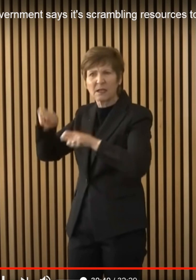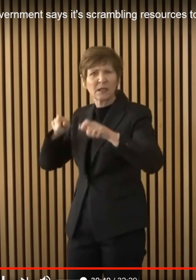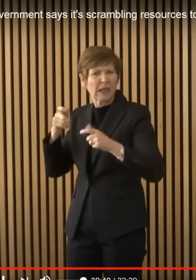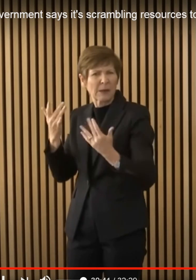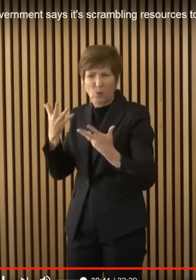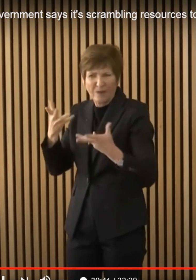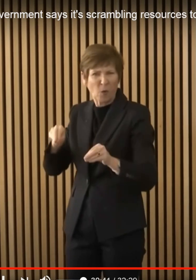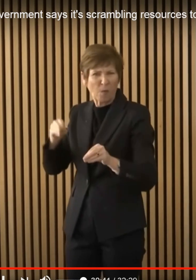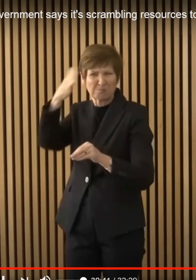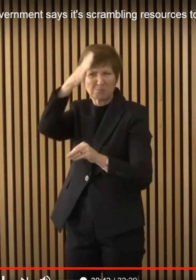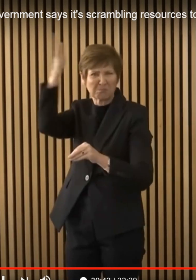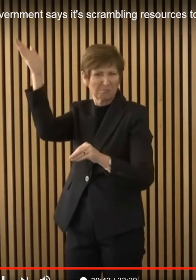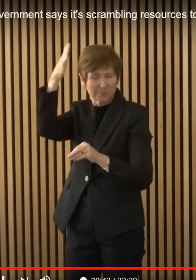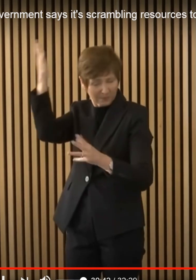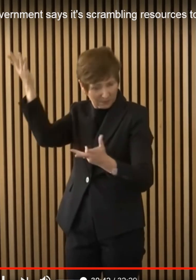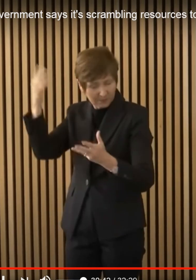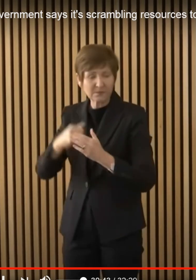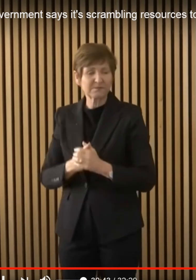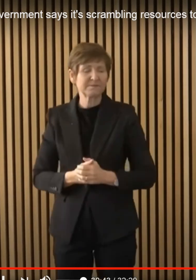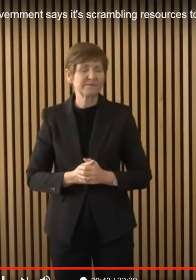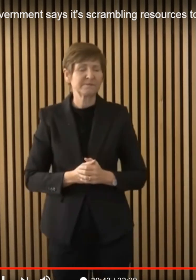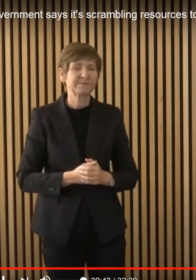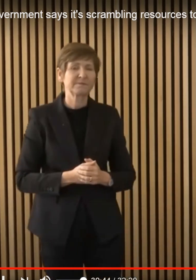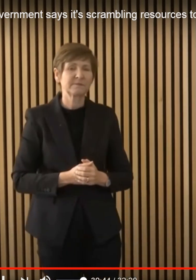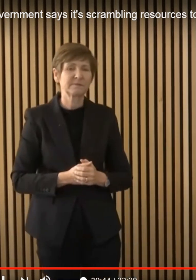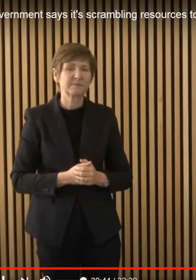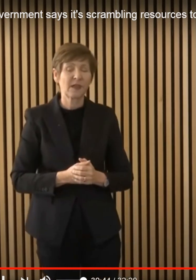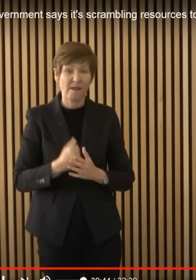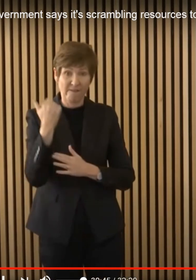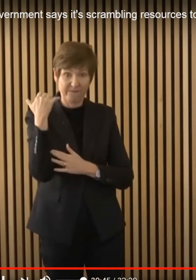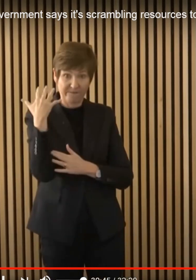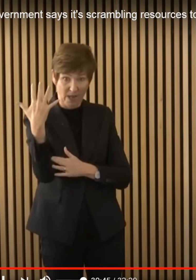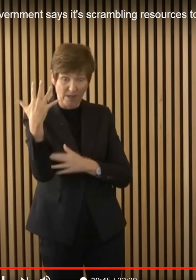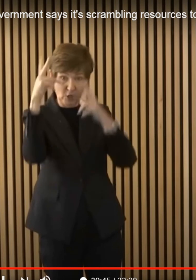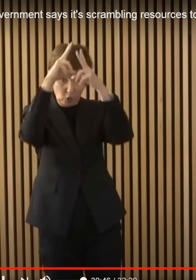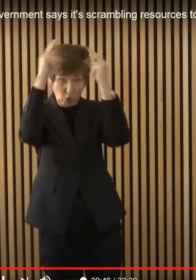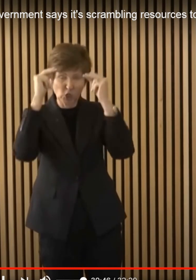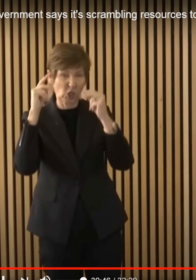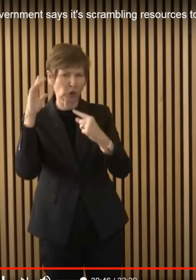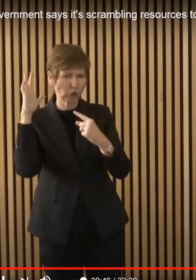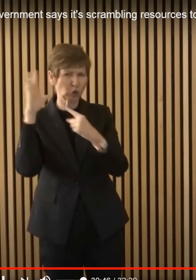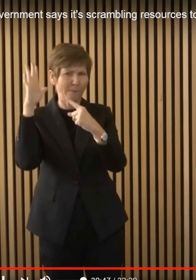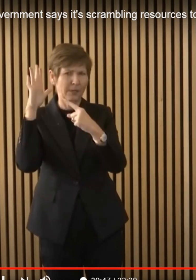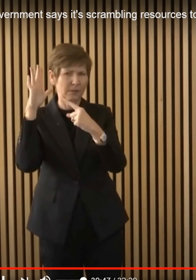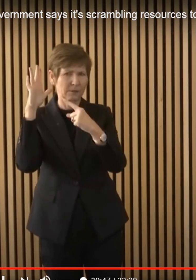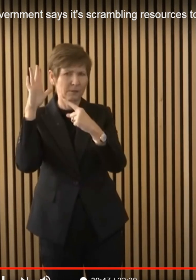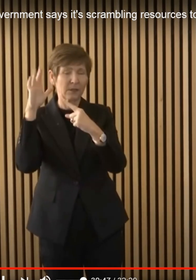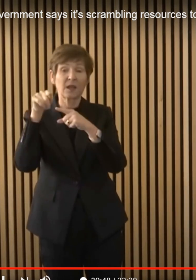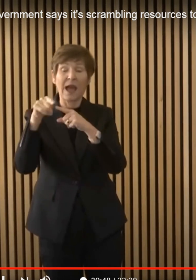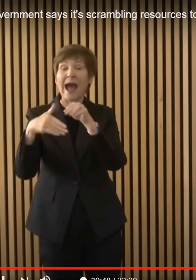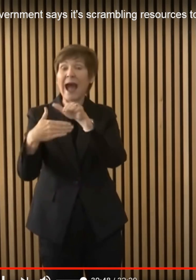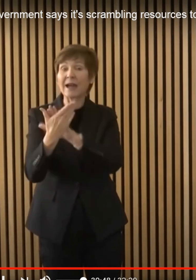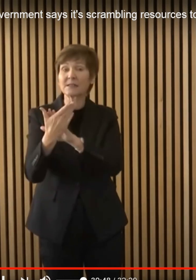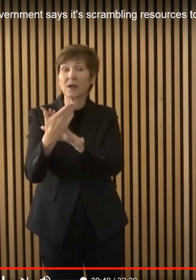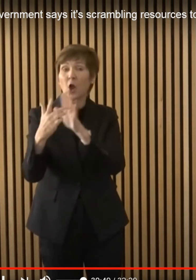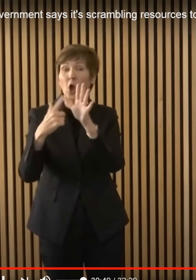come from, etc. So initially we know there are 5 nurse leaders who are coming from with the AUSMAT, the Australian